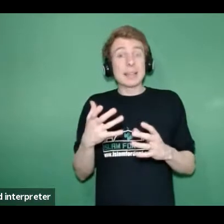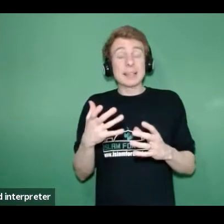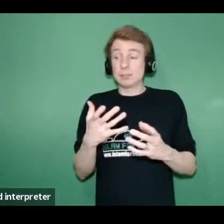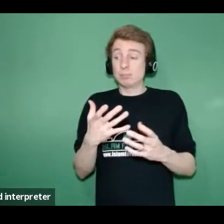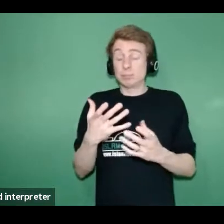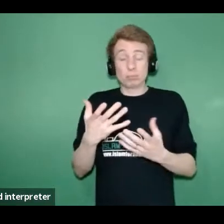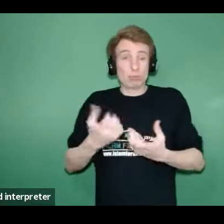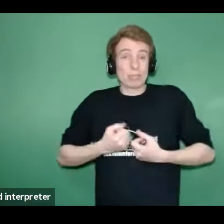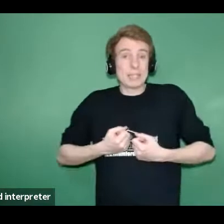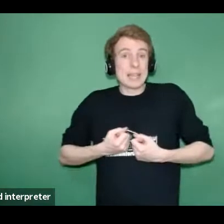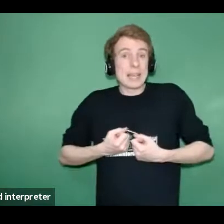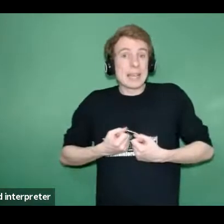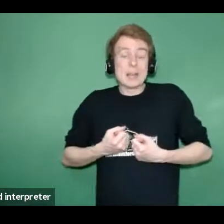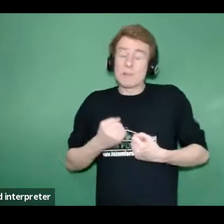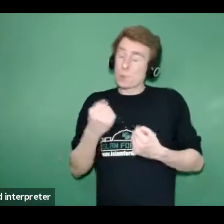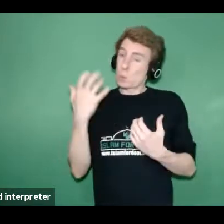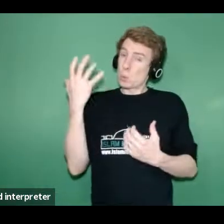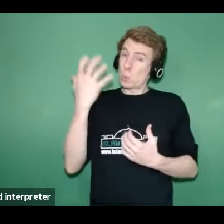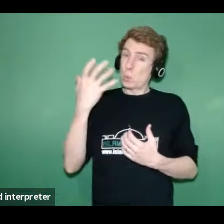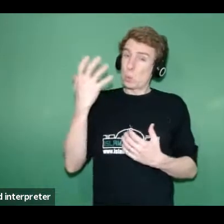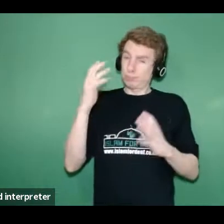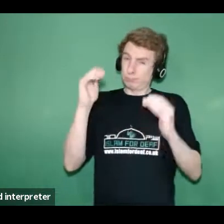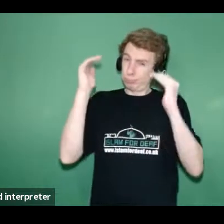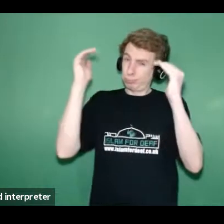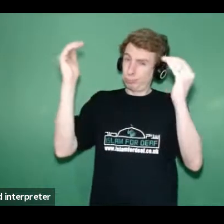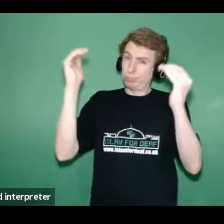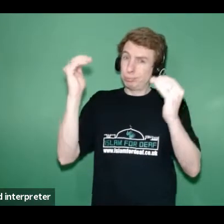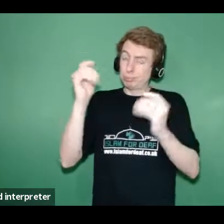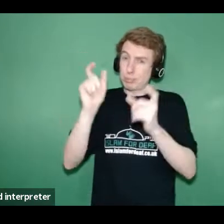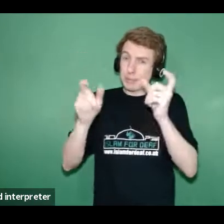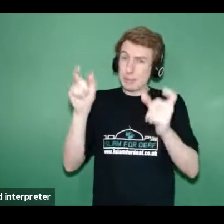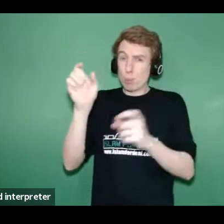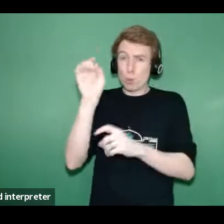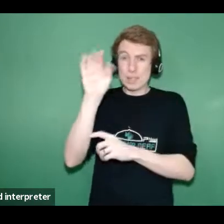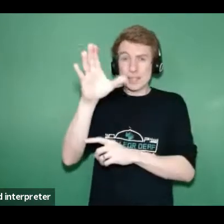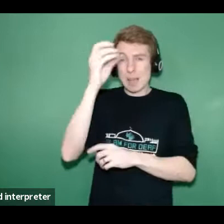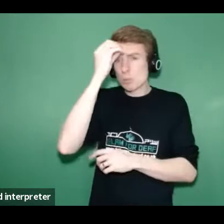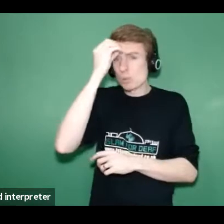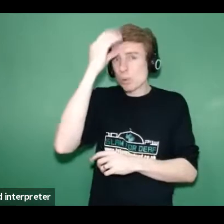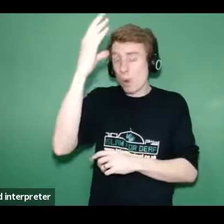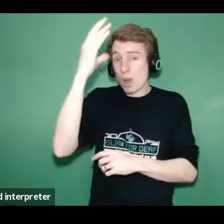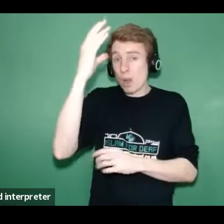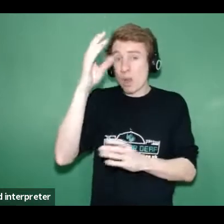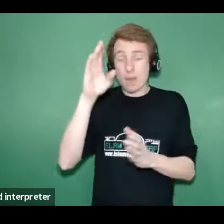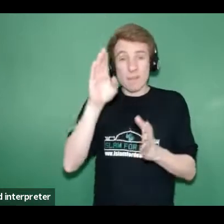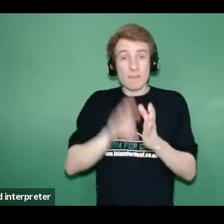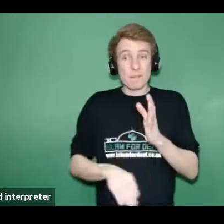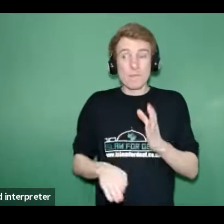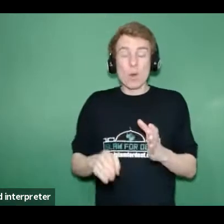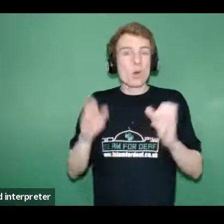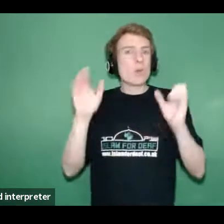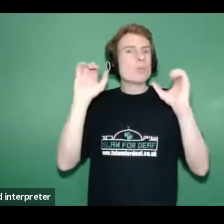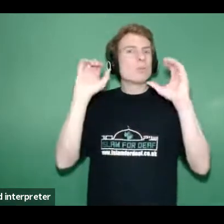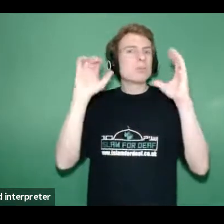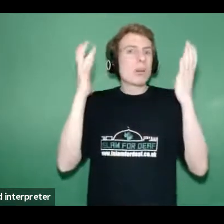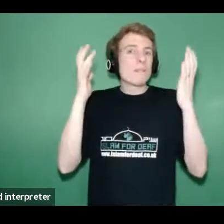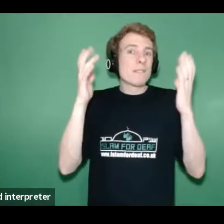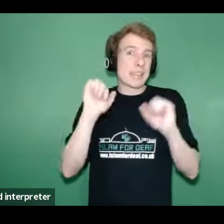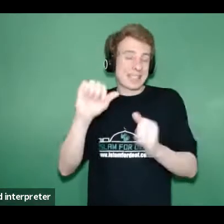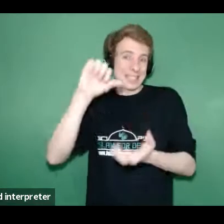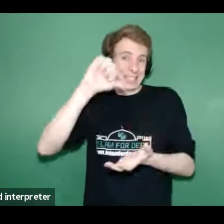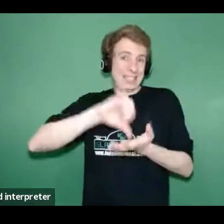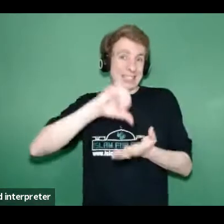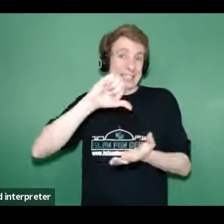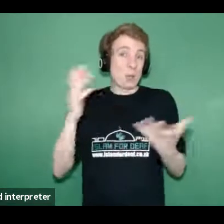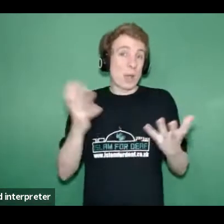from senior scholars within the prophetic city in Saudi Arabia and